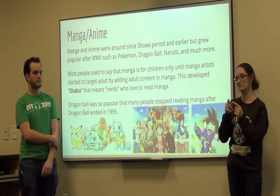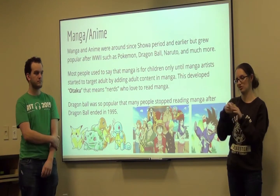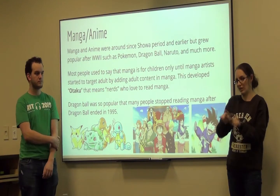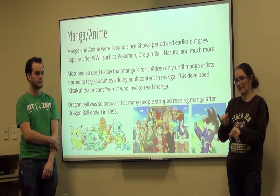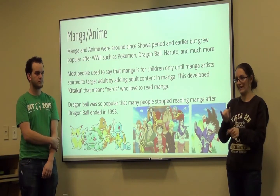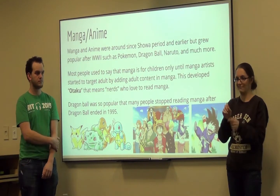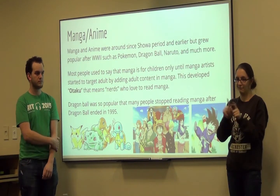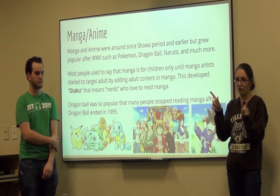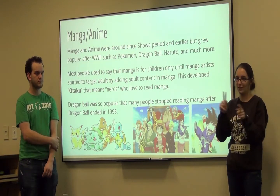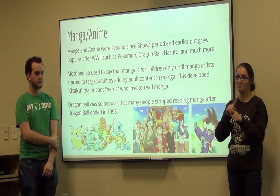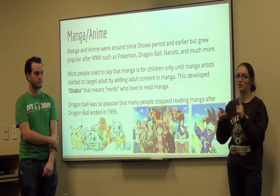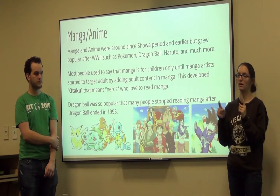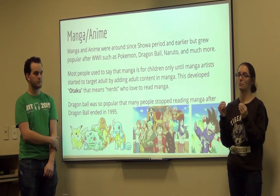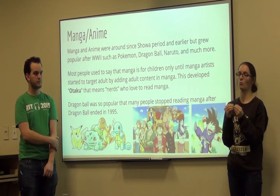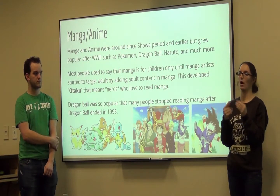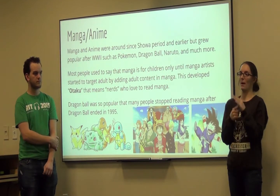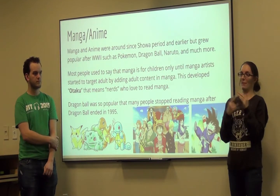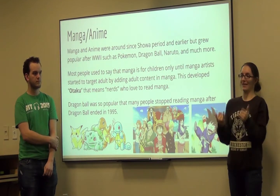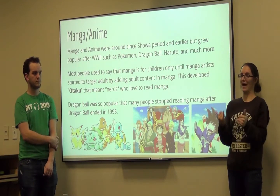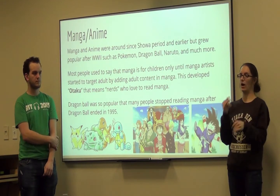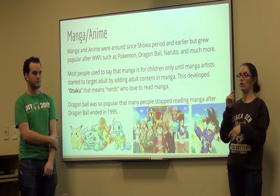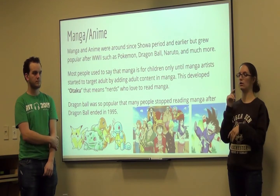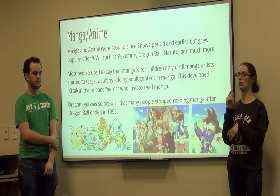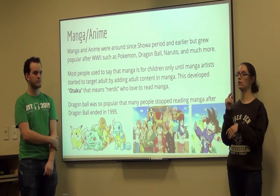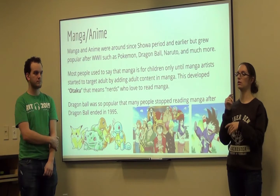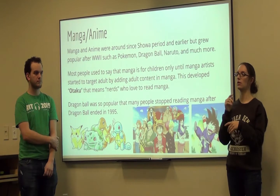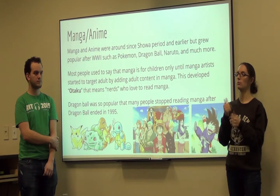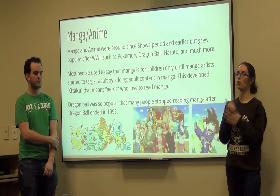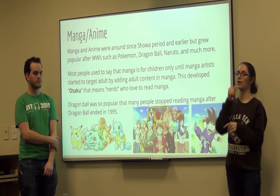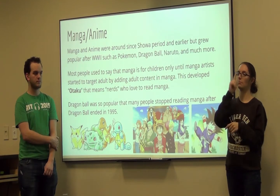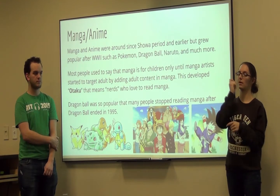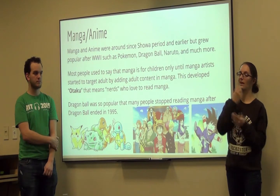that started before the modern day Japan, obviously, but for right now,